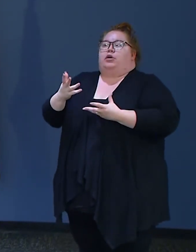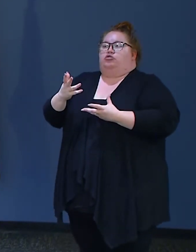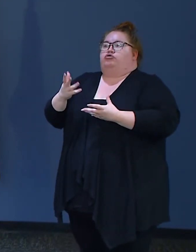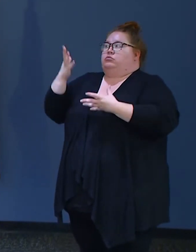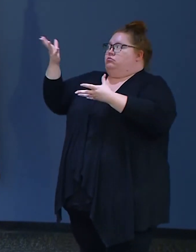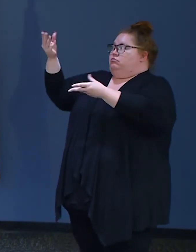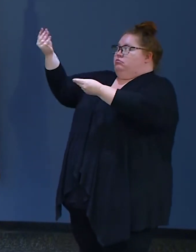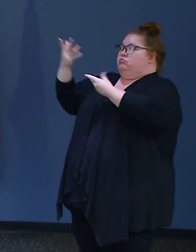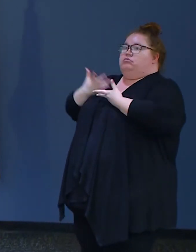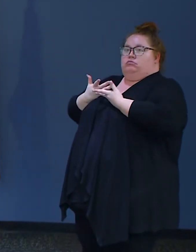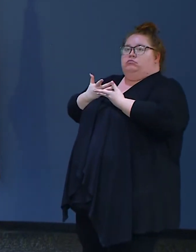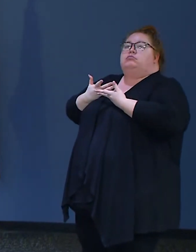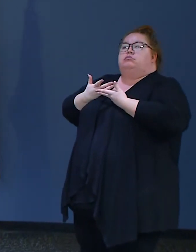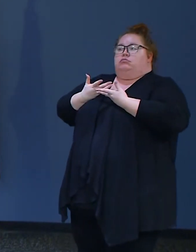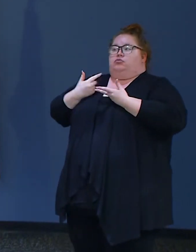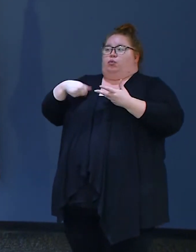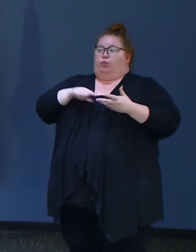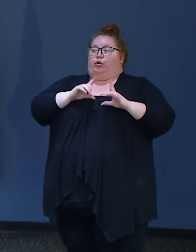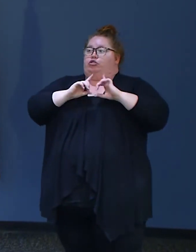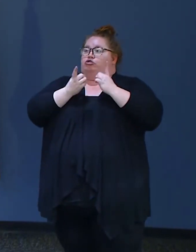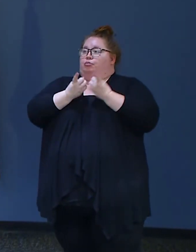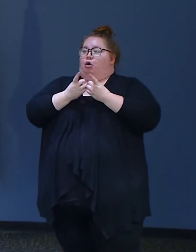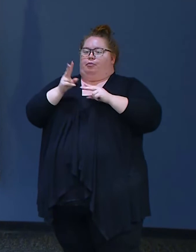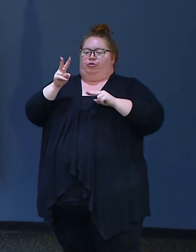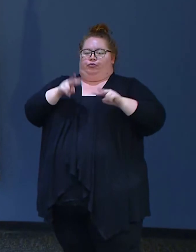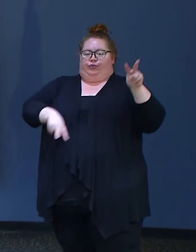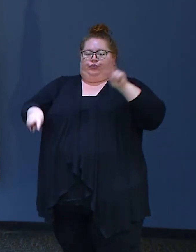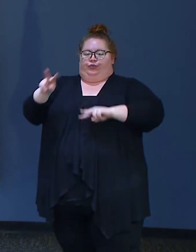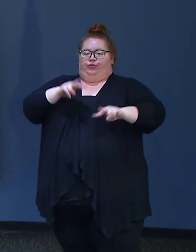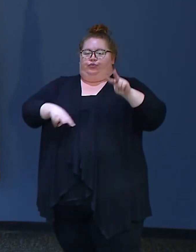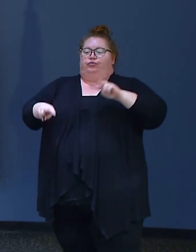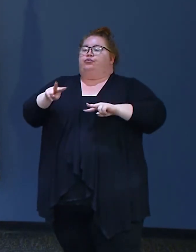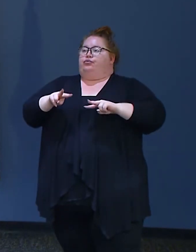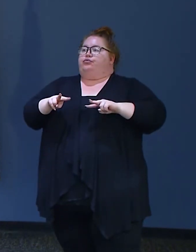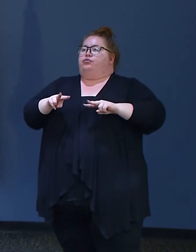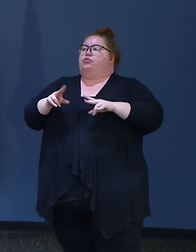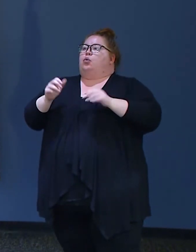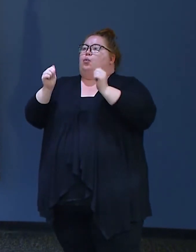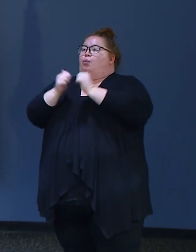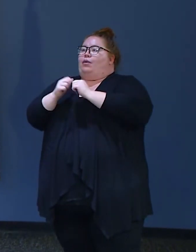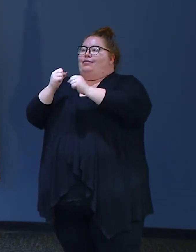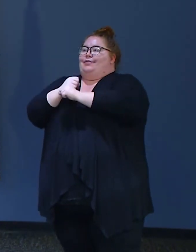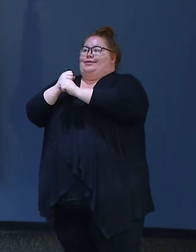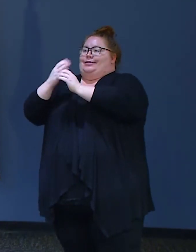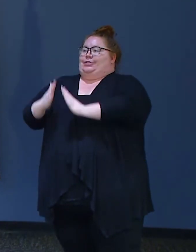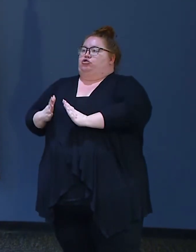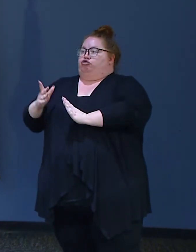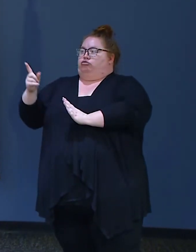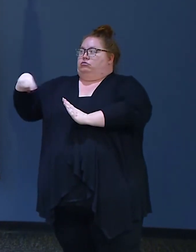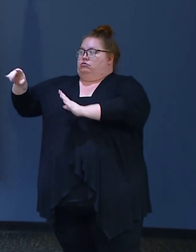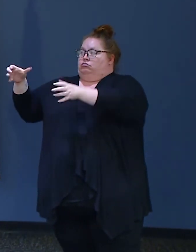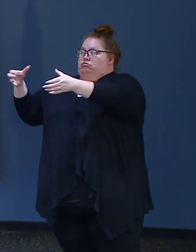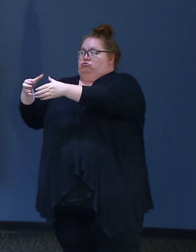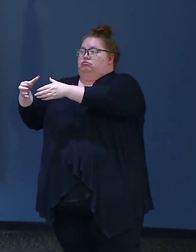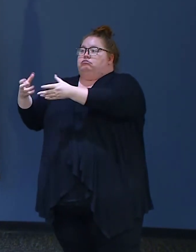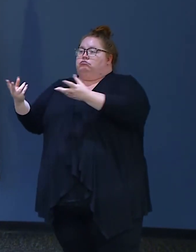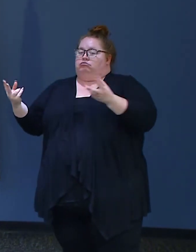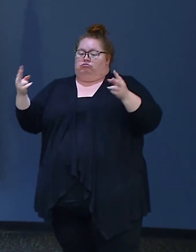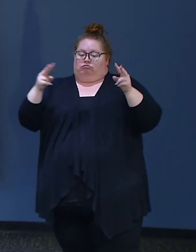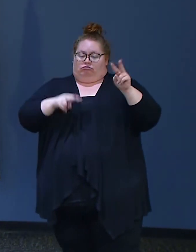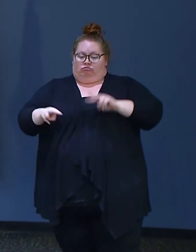a department, review after speaking with the statisticians on this and legal counsel,